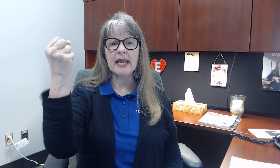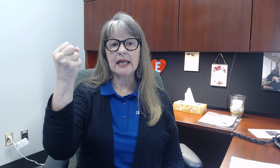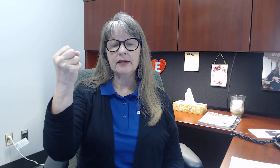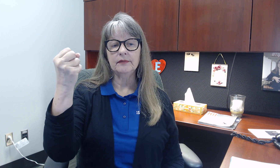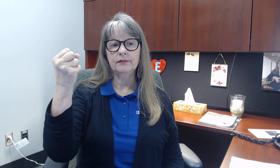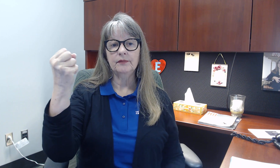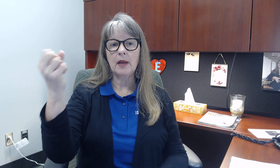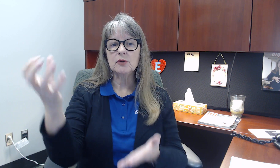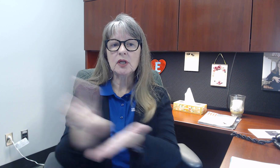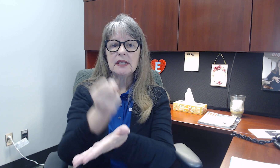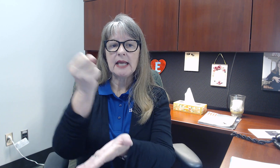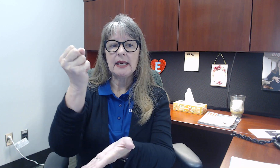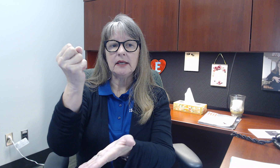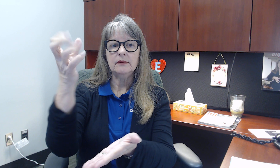Take. I'm just going to take it.